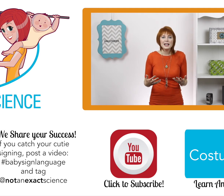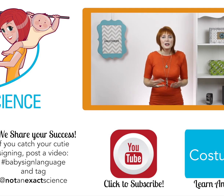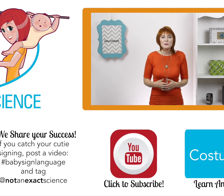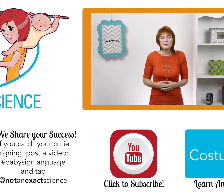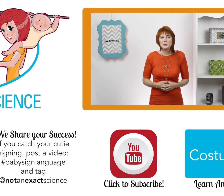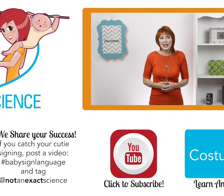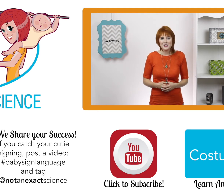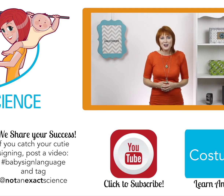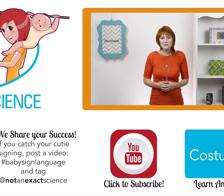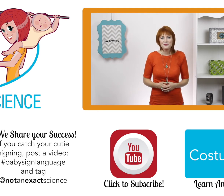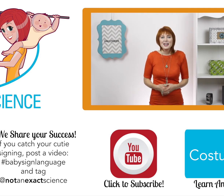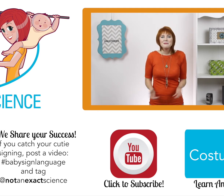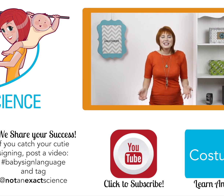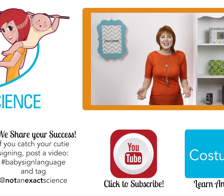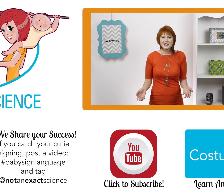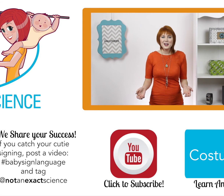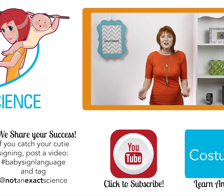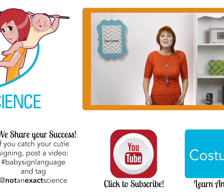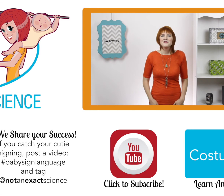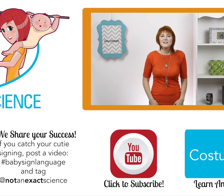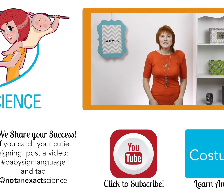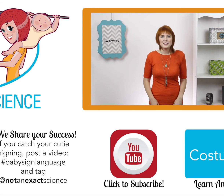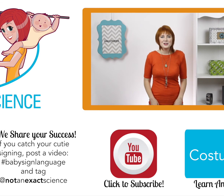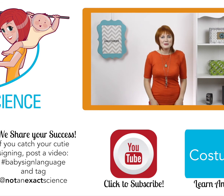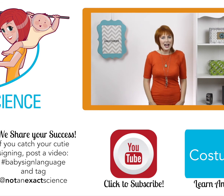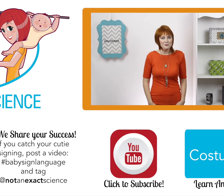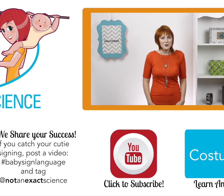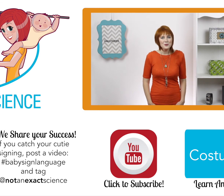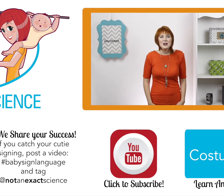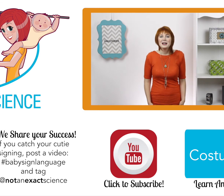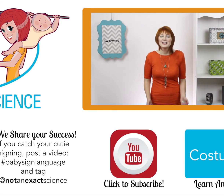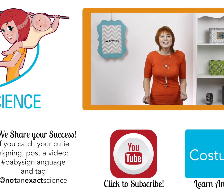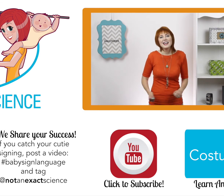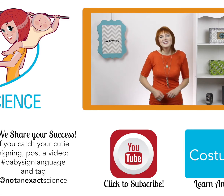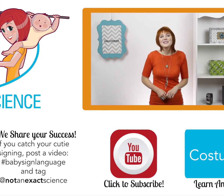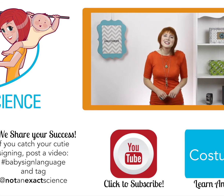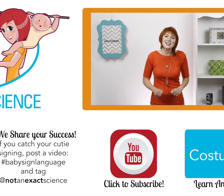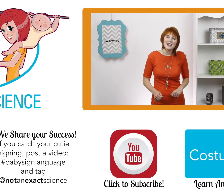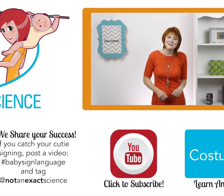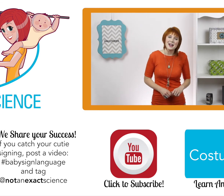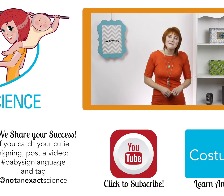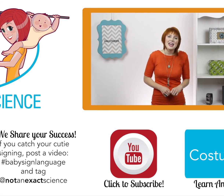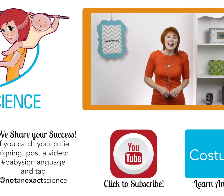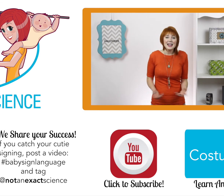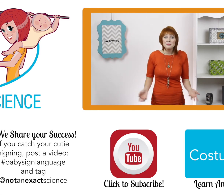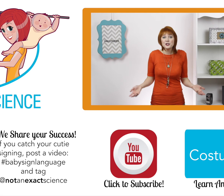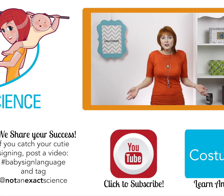and your baby will catch on please let us know if you found this video to be helpful by clicking like or giving us a thumbs up and be sure